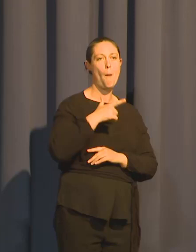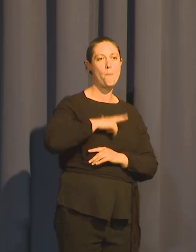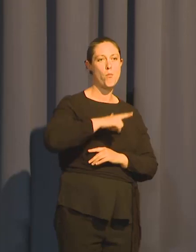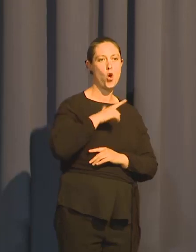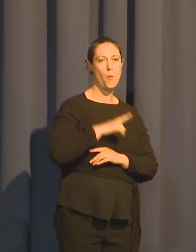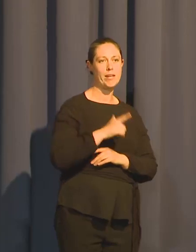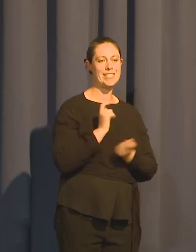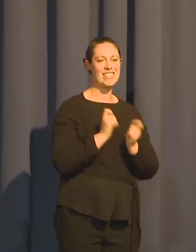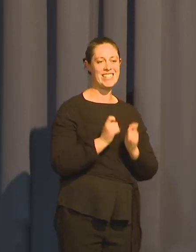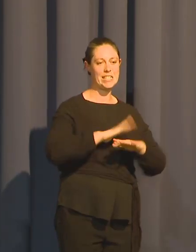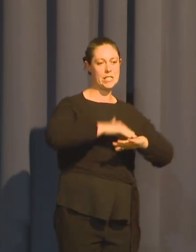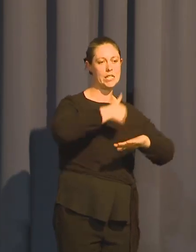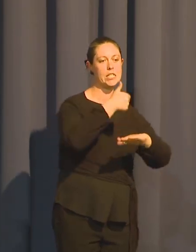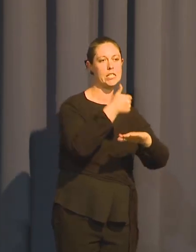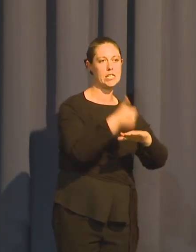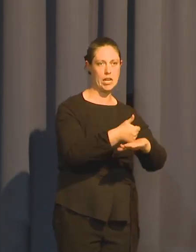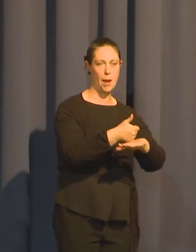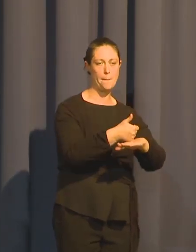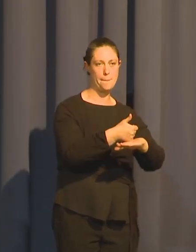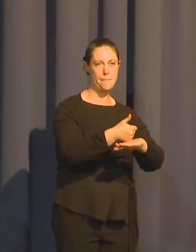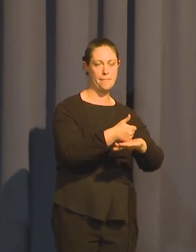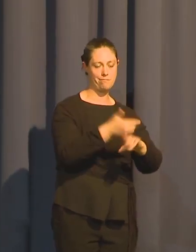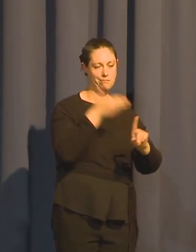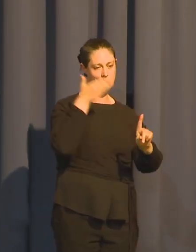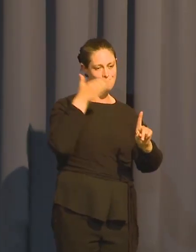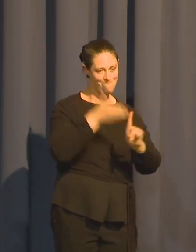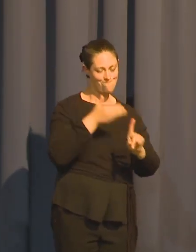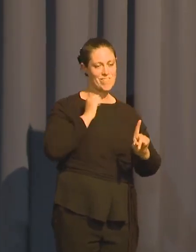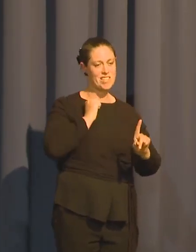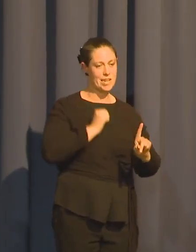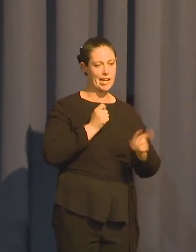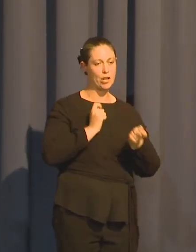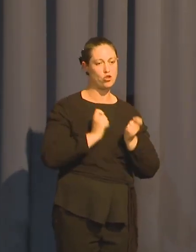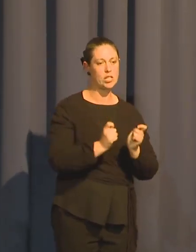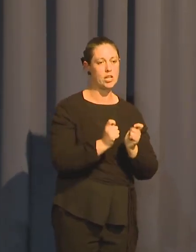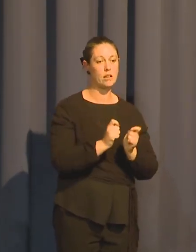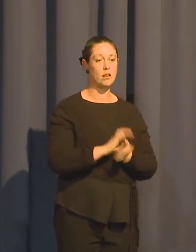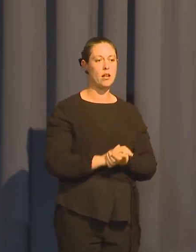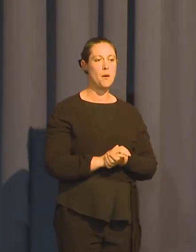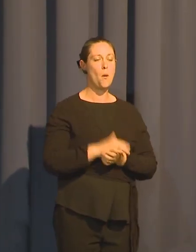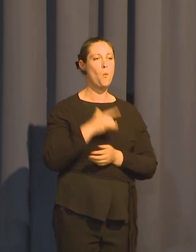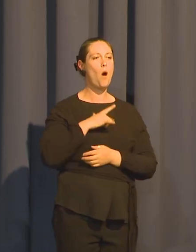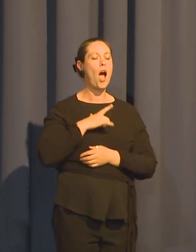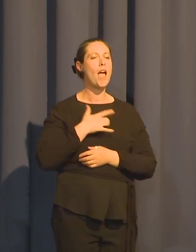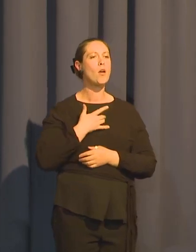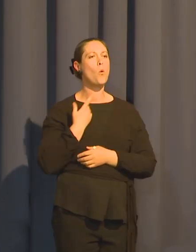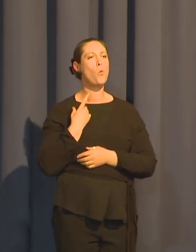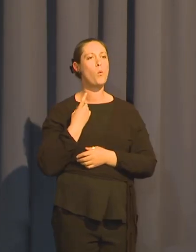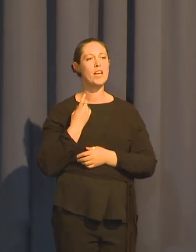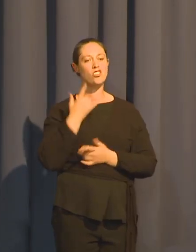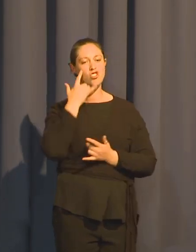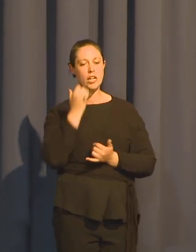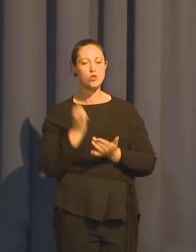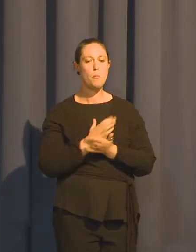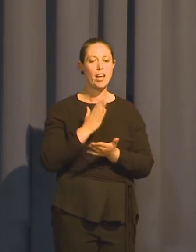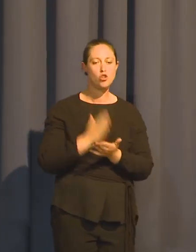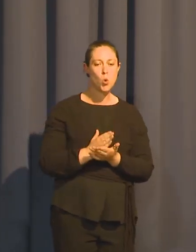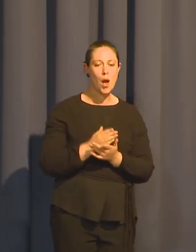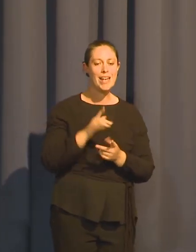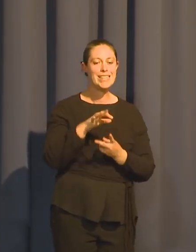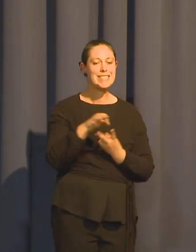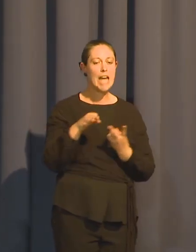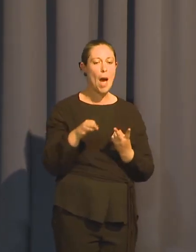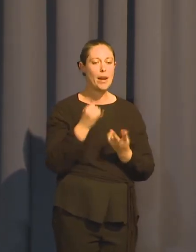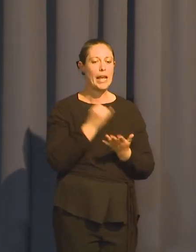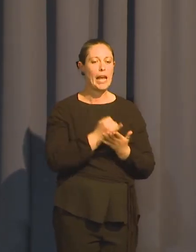site, which we do to try and ensure that any sampling error or possibility of sampling error is minimised.